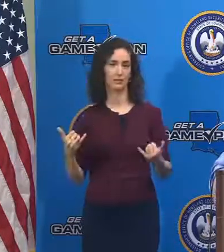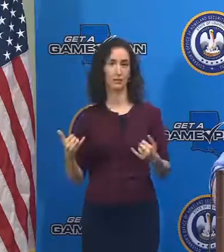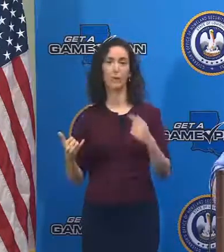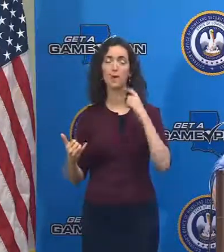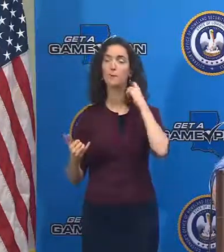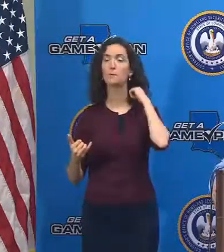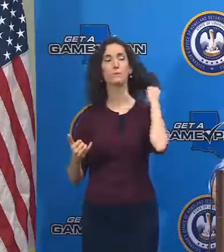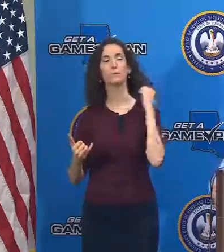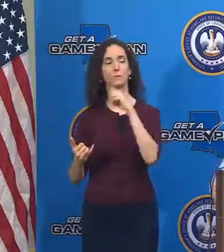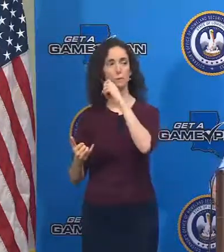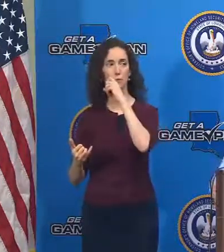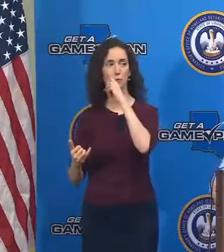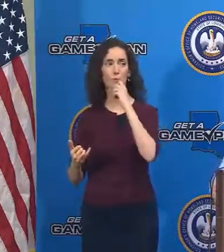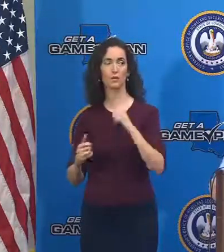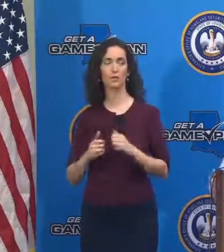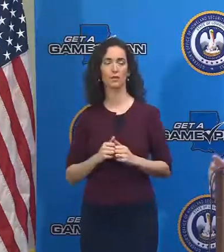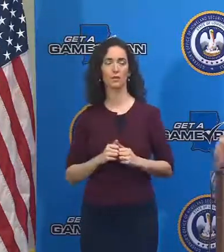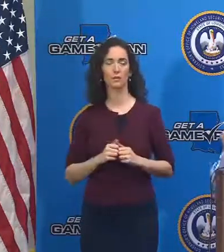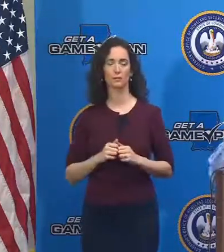is damage to the the